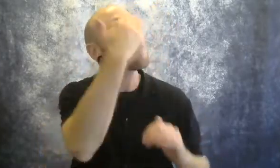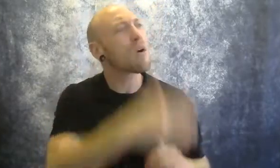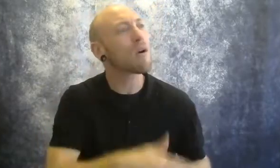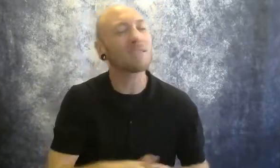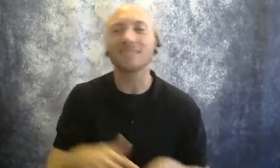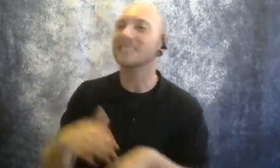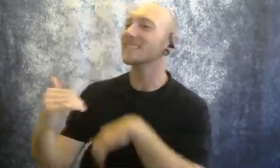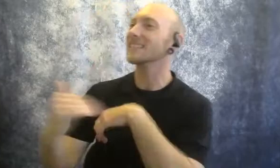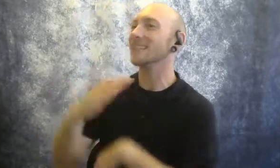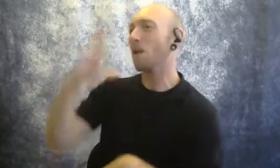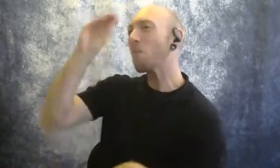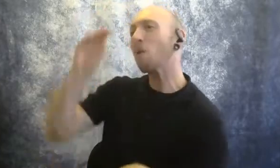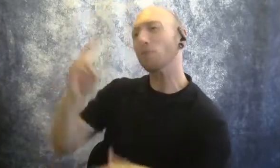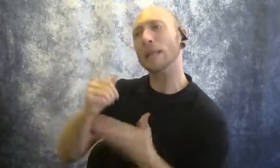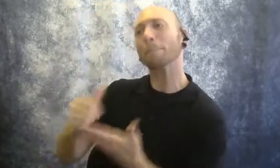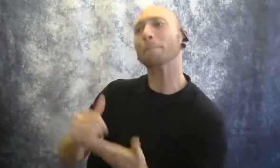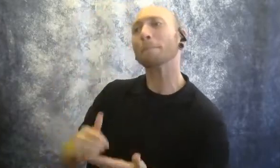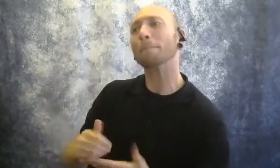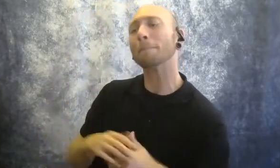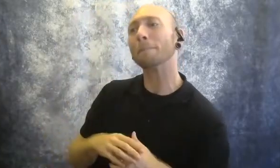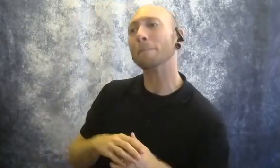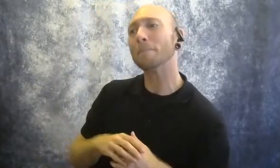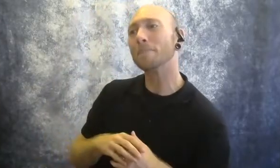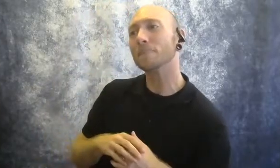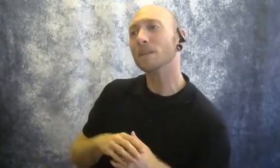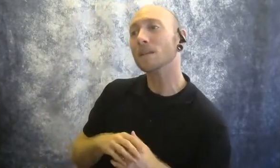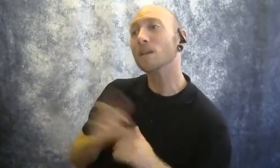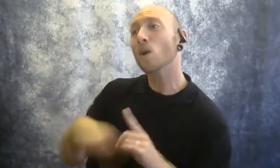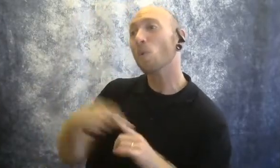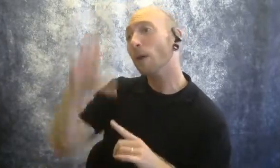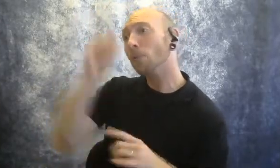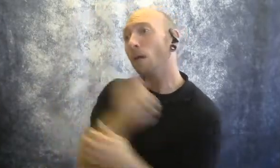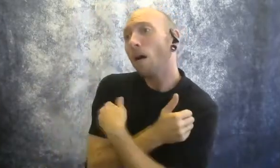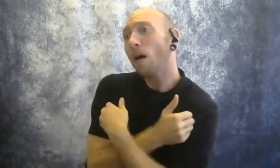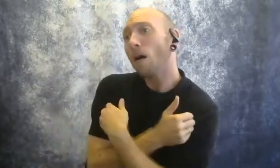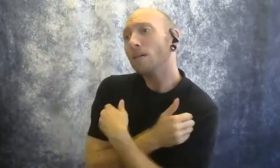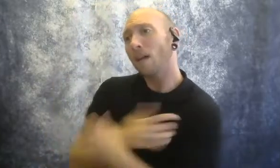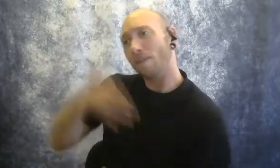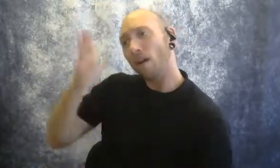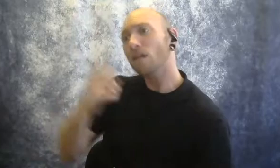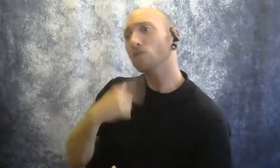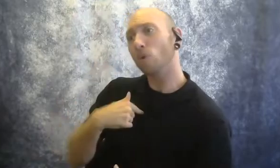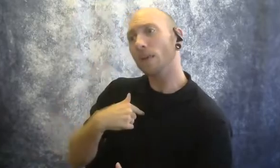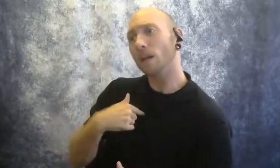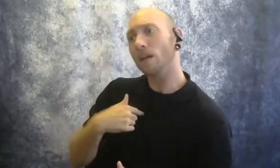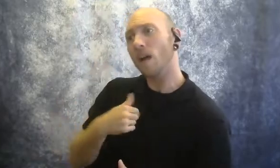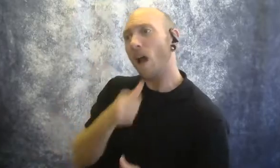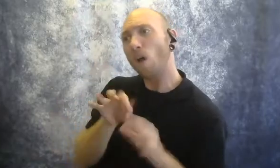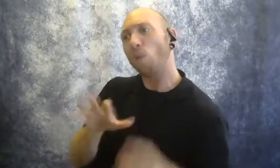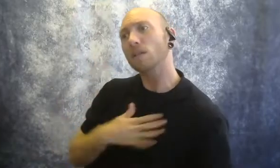makes you think you were with God? Because he sent me a boy who needed me. And when the boy hugged me, I felt